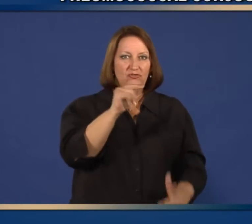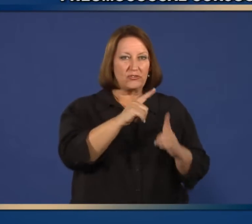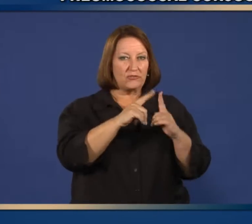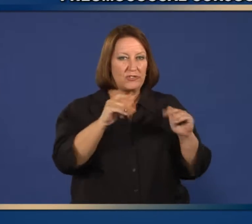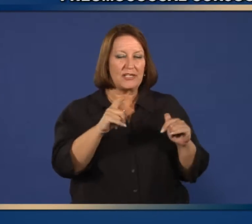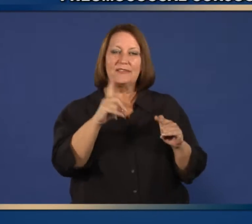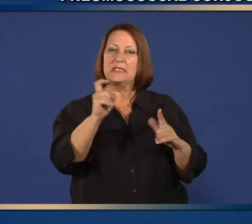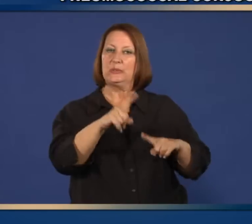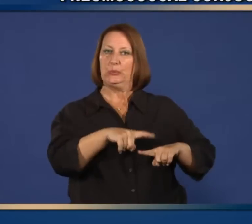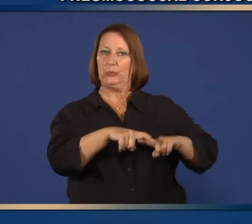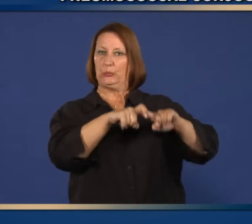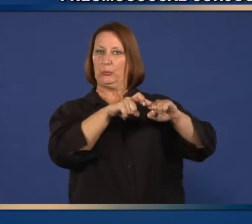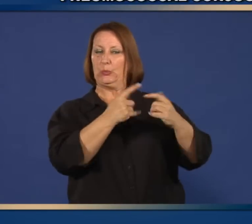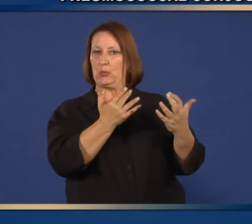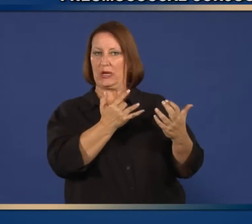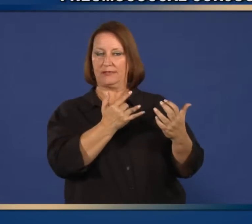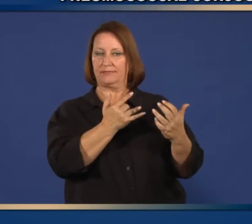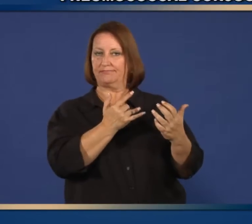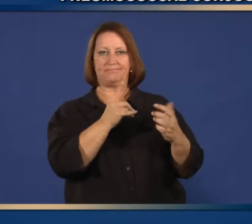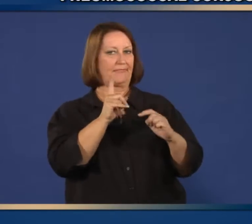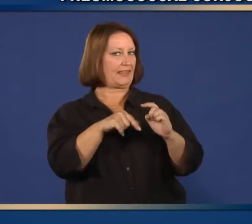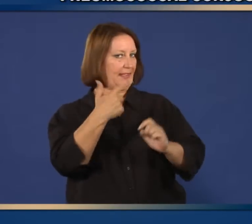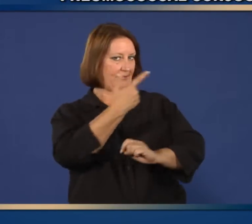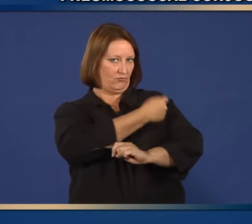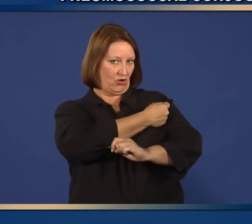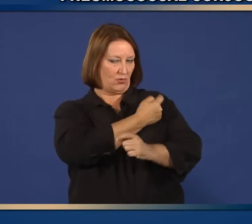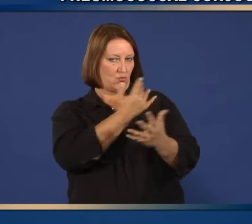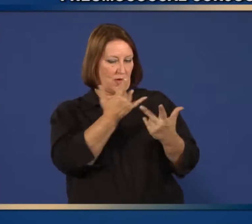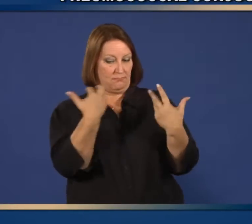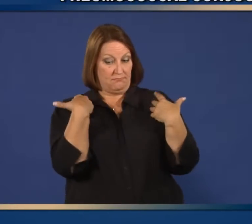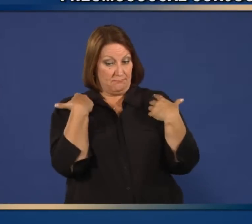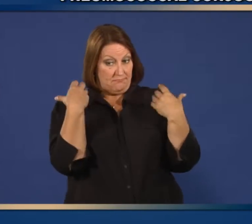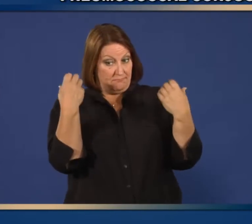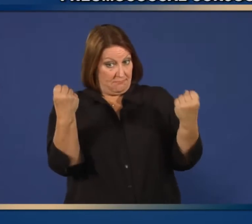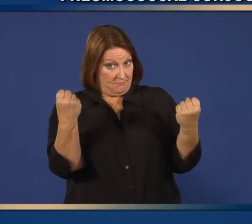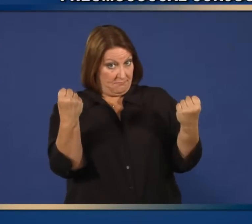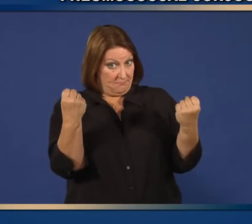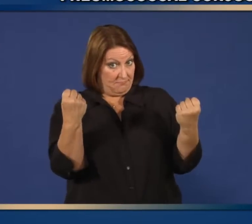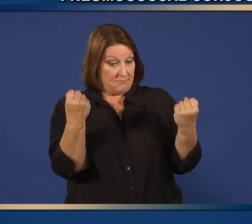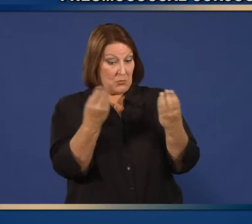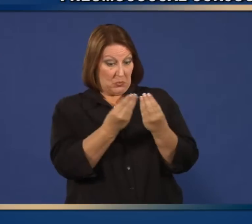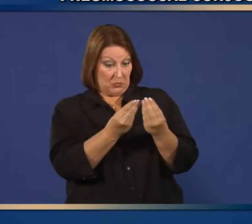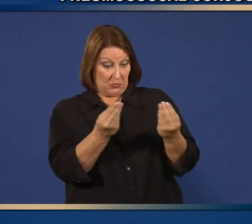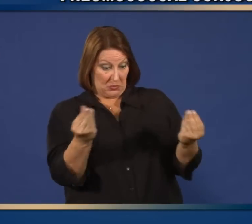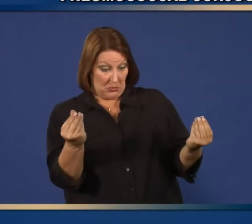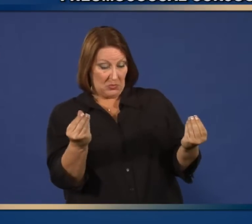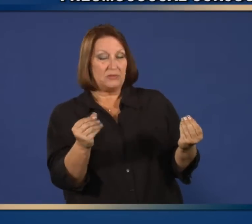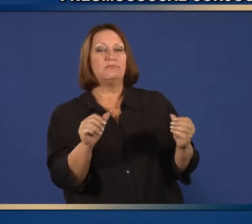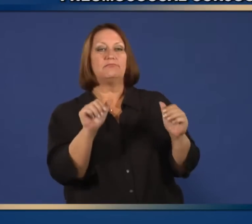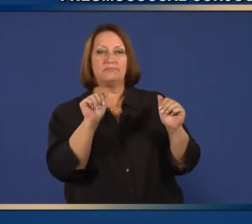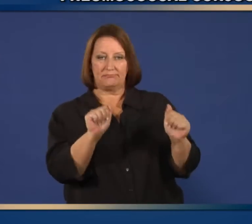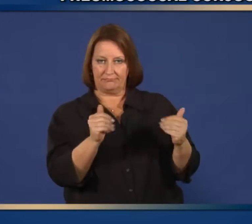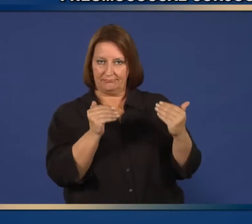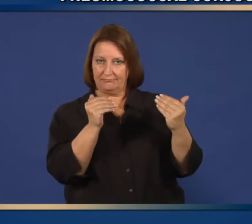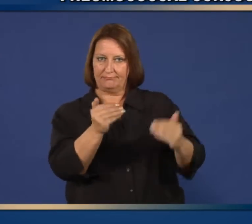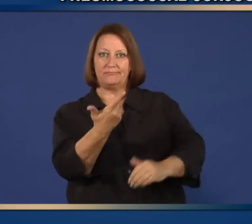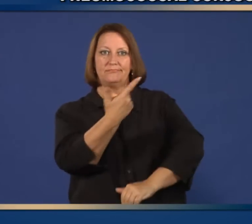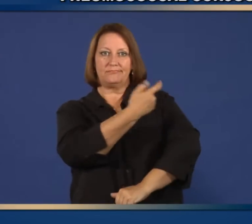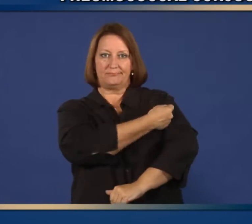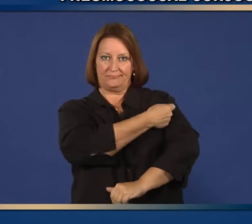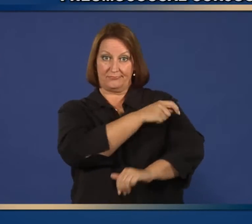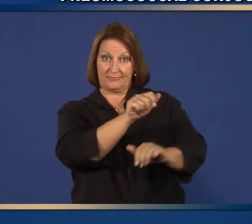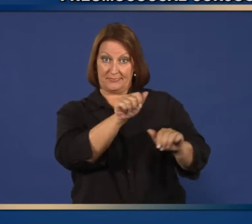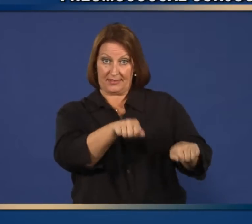children who are moderately or severely ill should usually wait until they recover before getting the